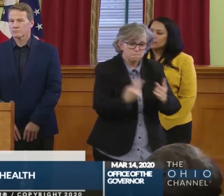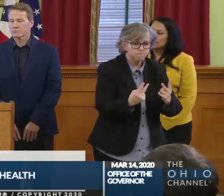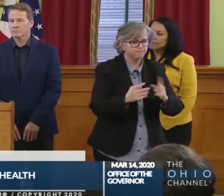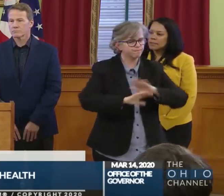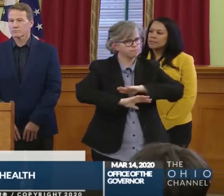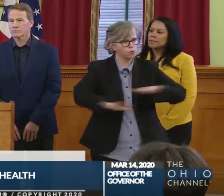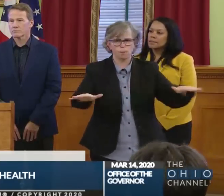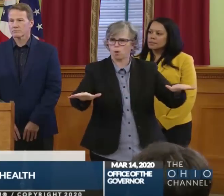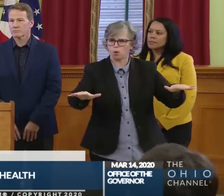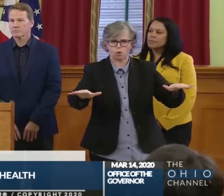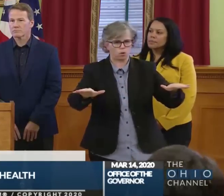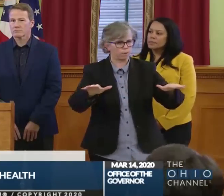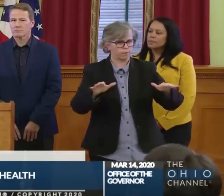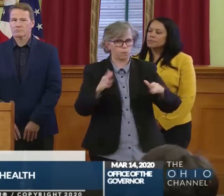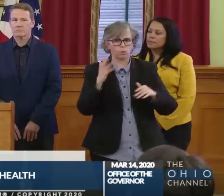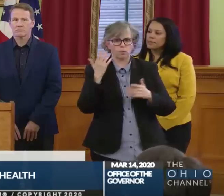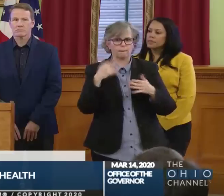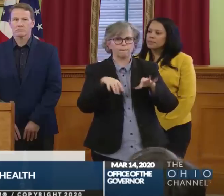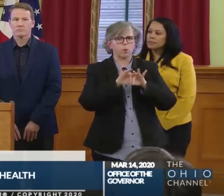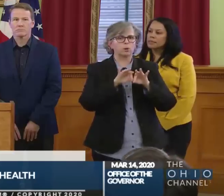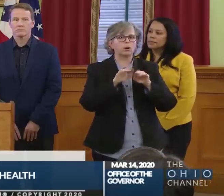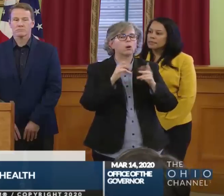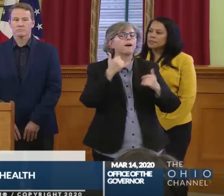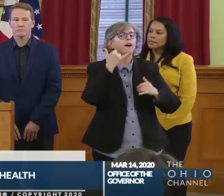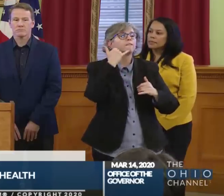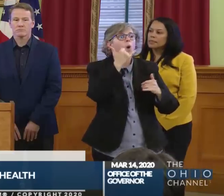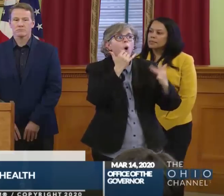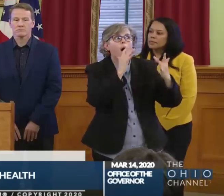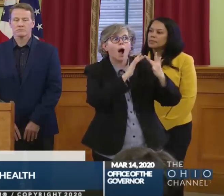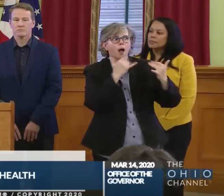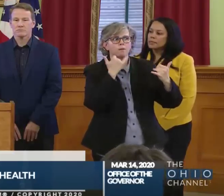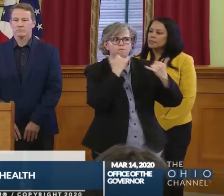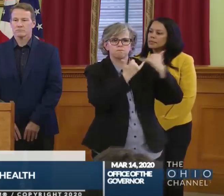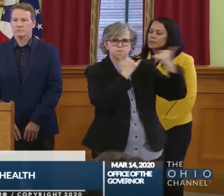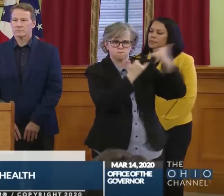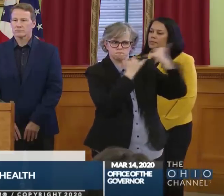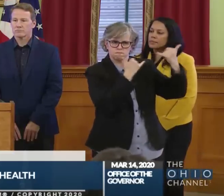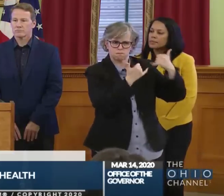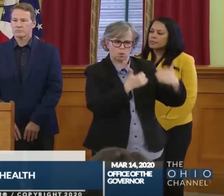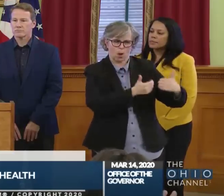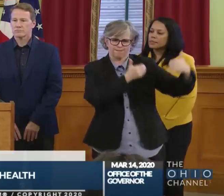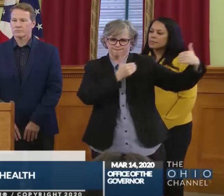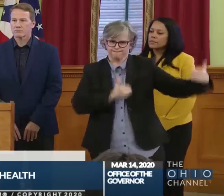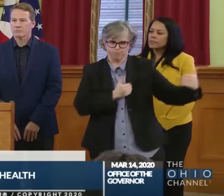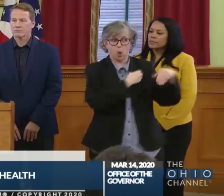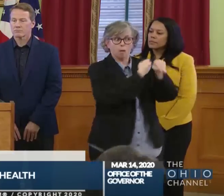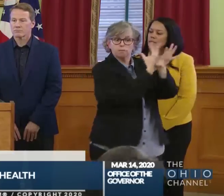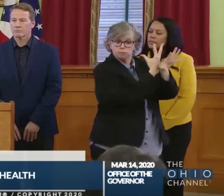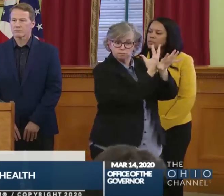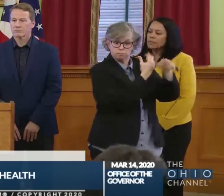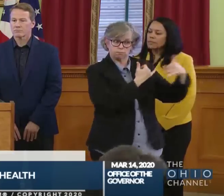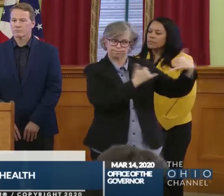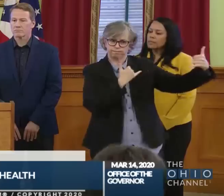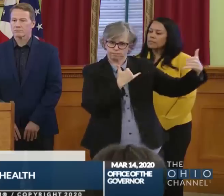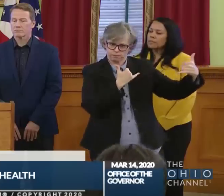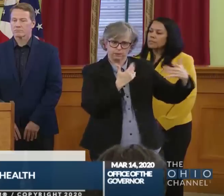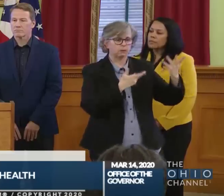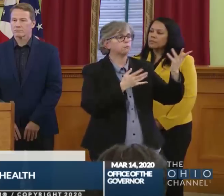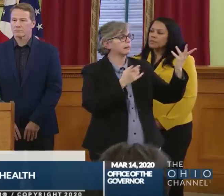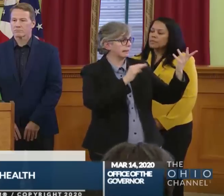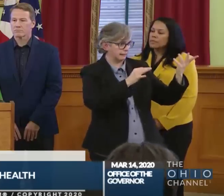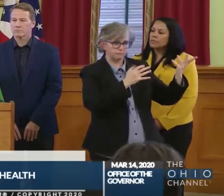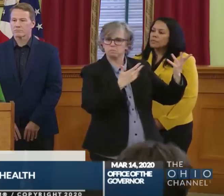between patients and their visitors, and we're working to make sure that there's video visitation available as well. And as we continue to